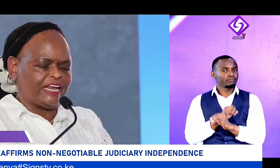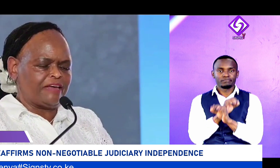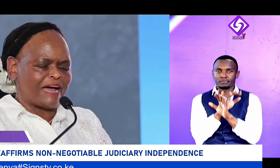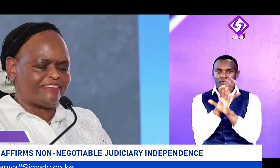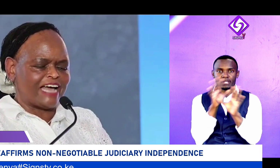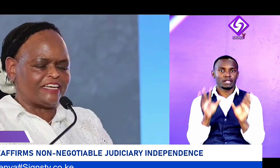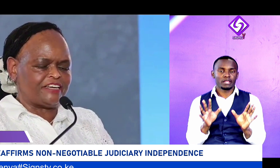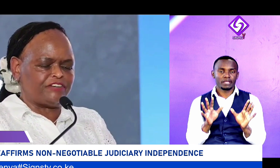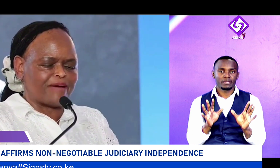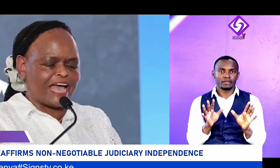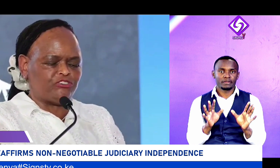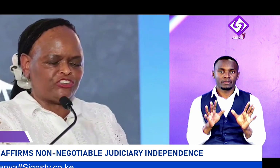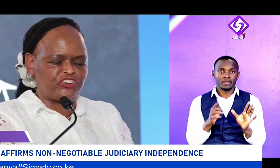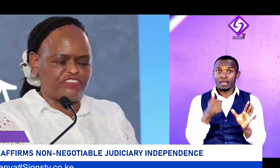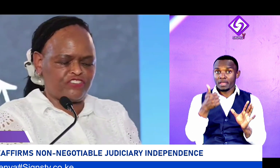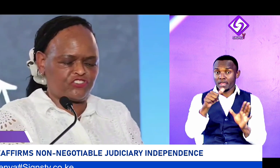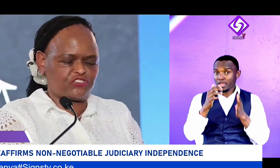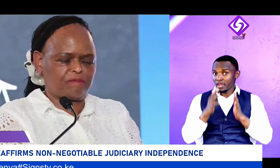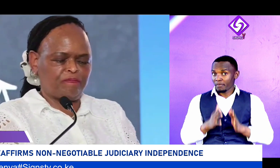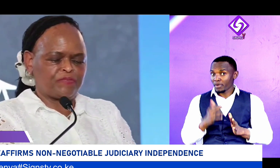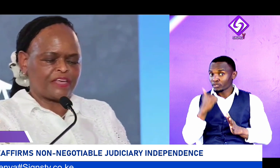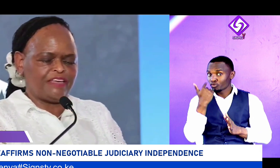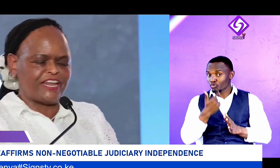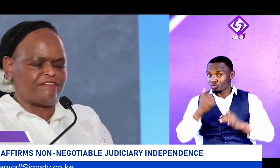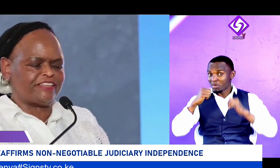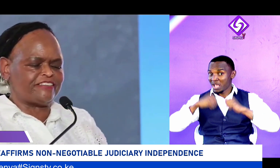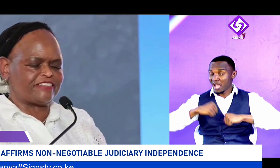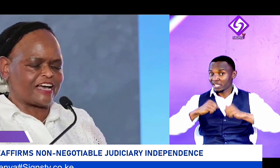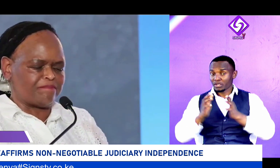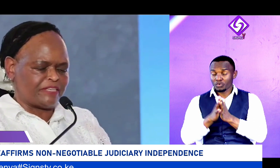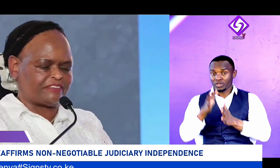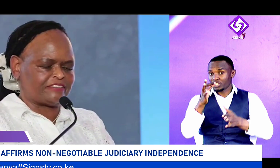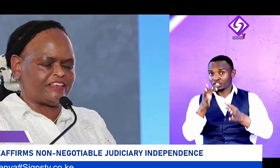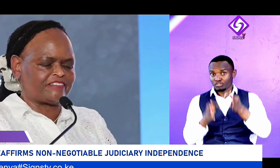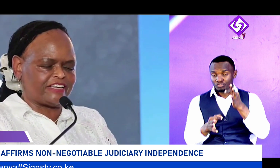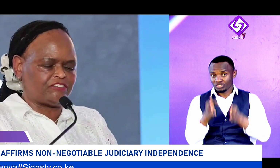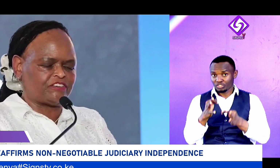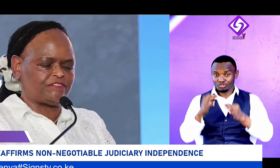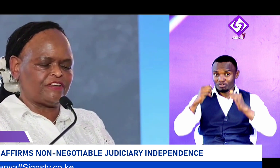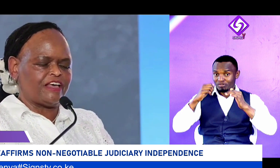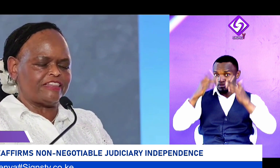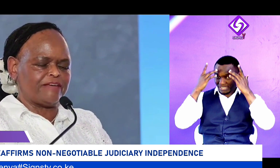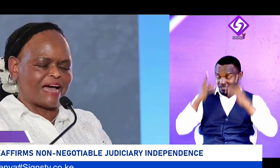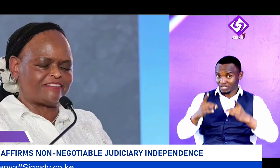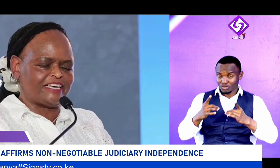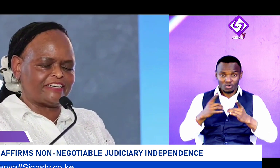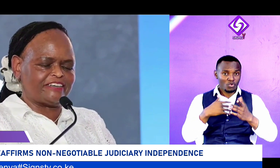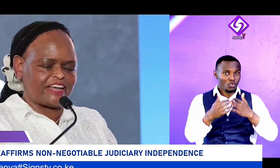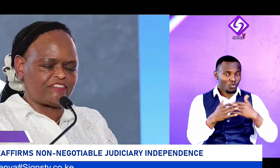Any party aggrieved by a judicial decision, even if it is the government, the executive, they must seek redress